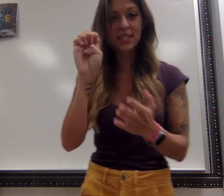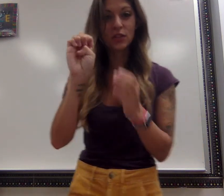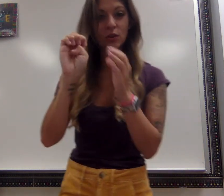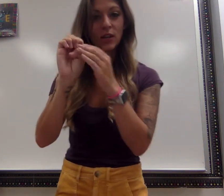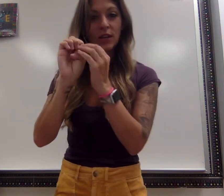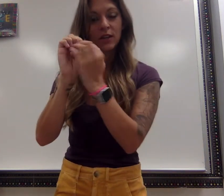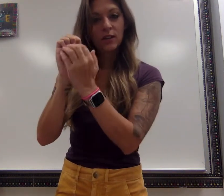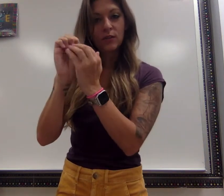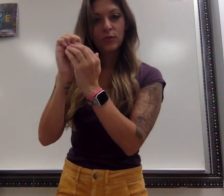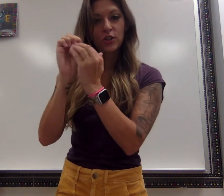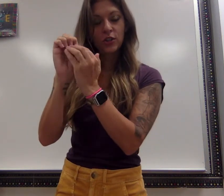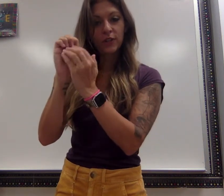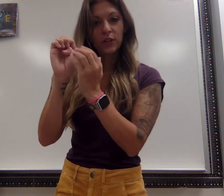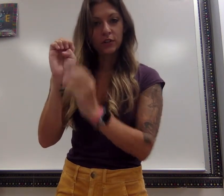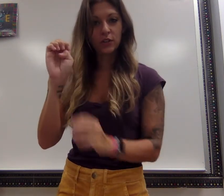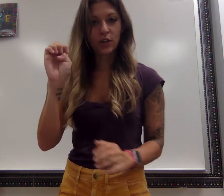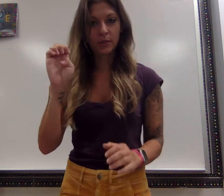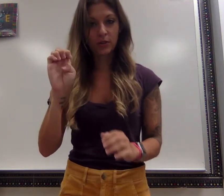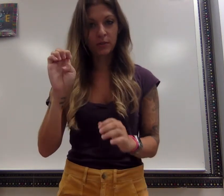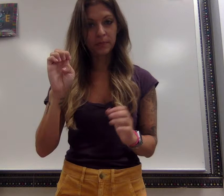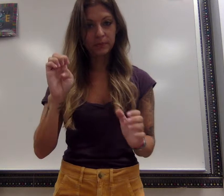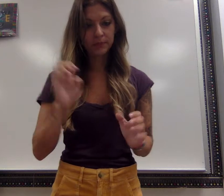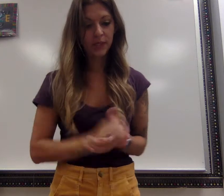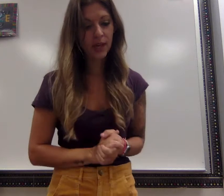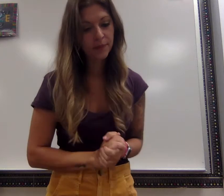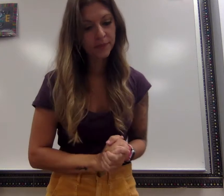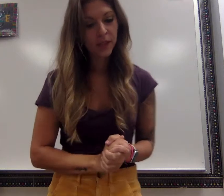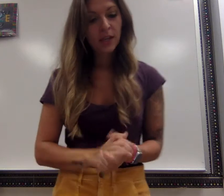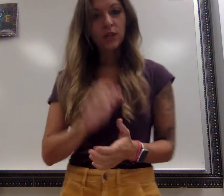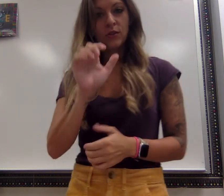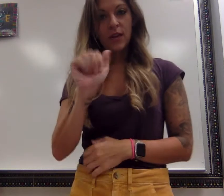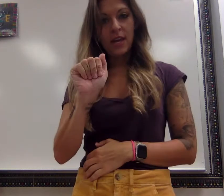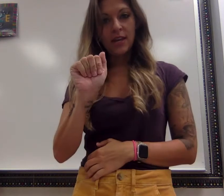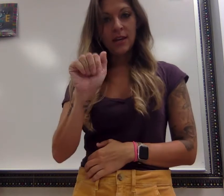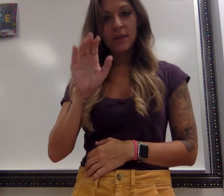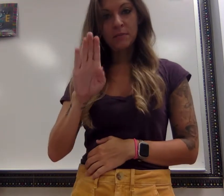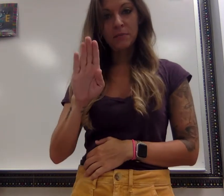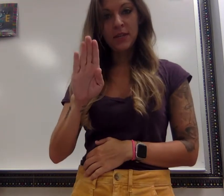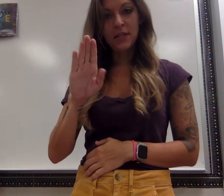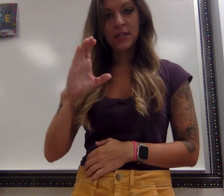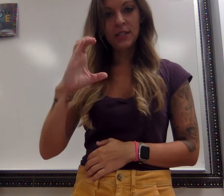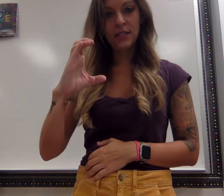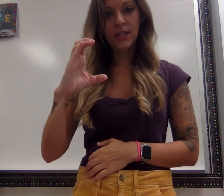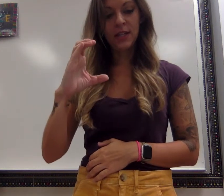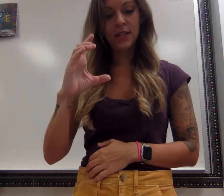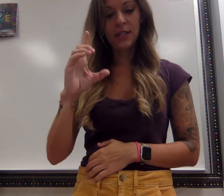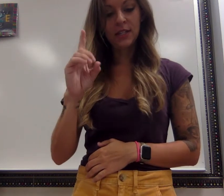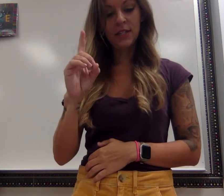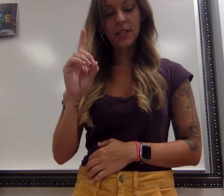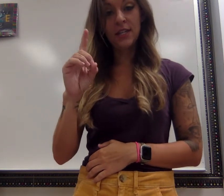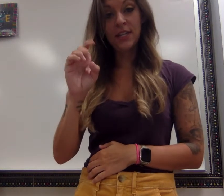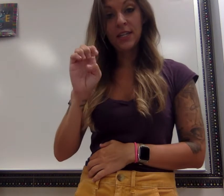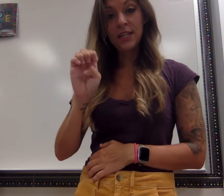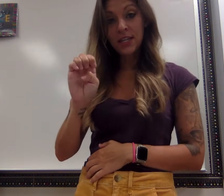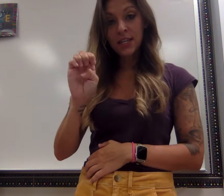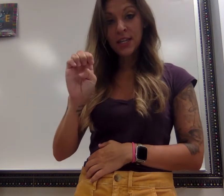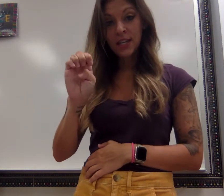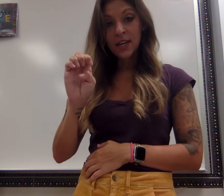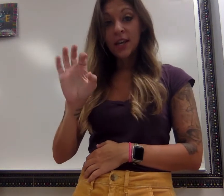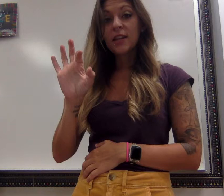So rest your fingers on top of your thumb. Okay, so A, B, C, D, E.